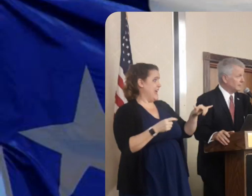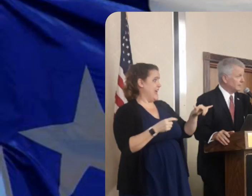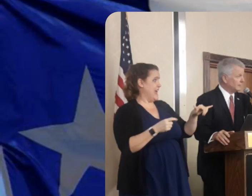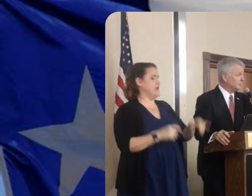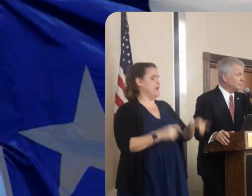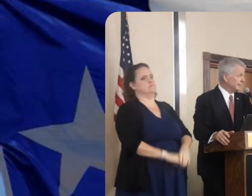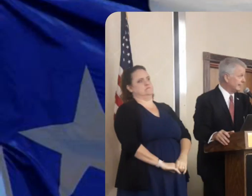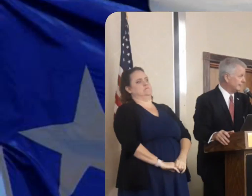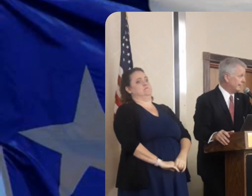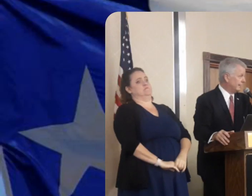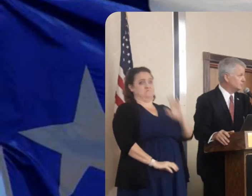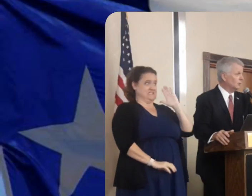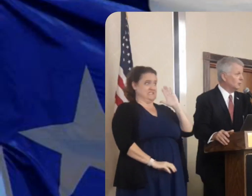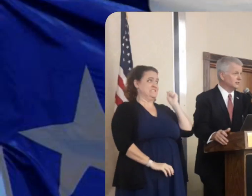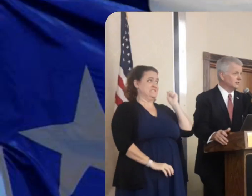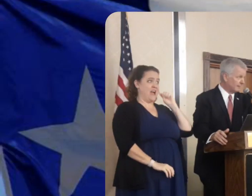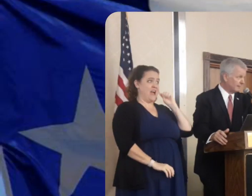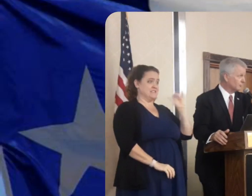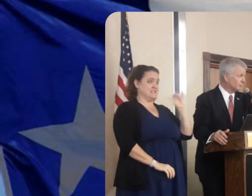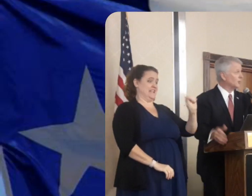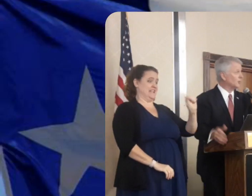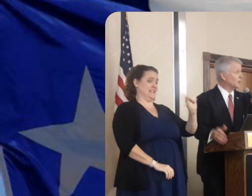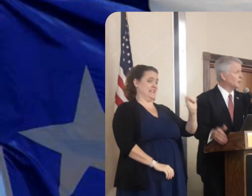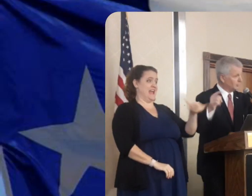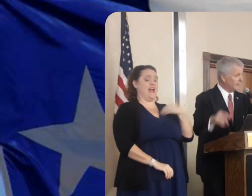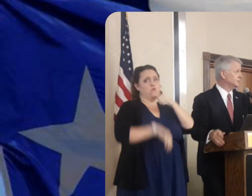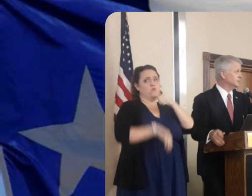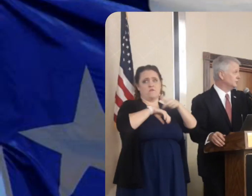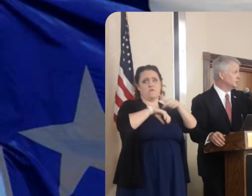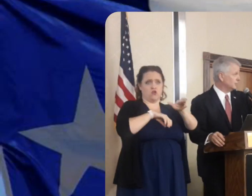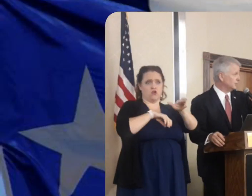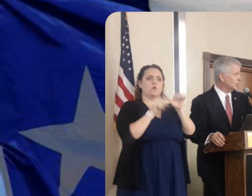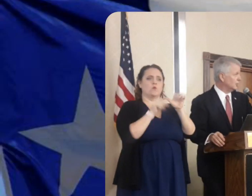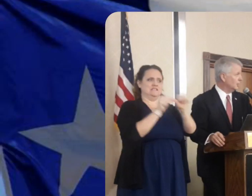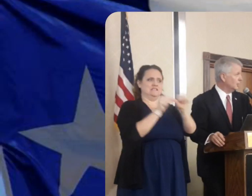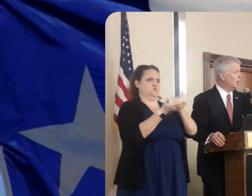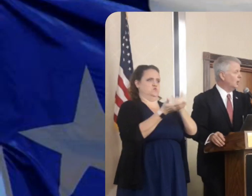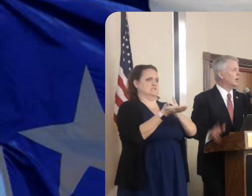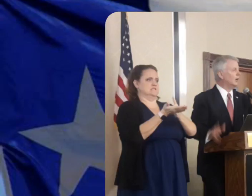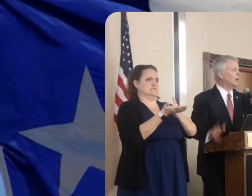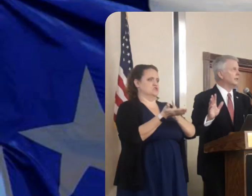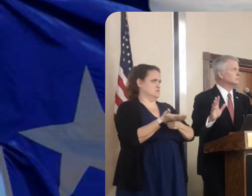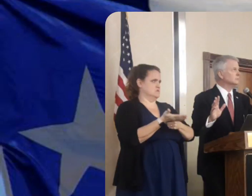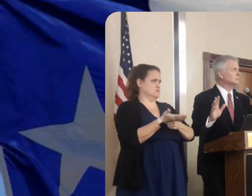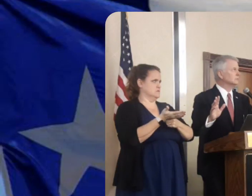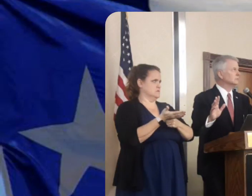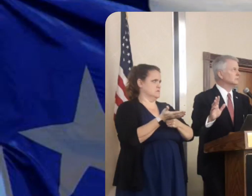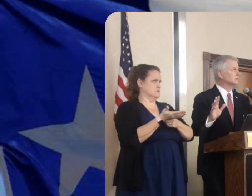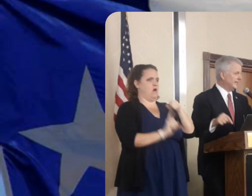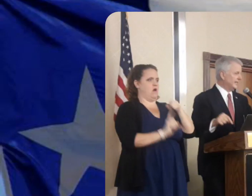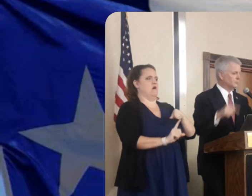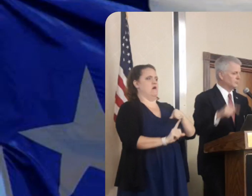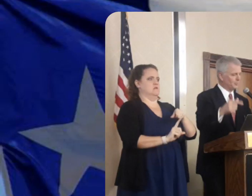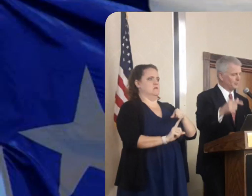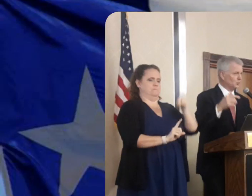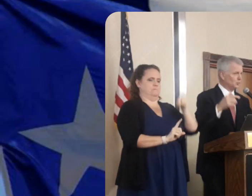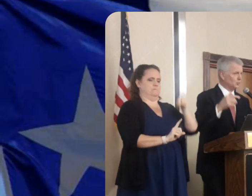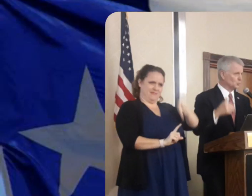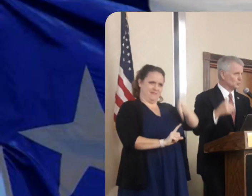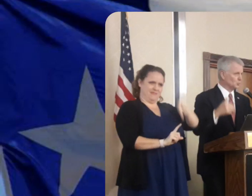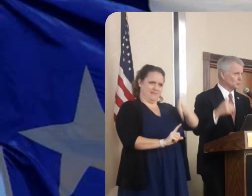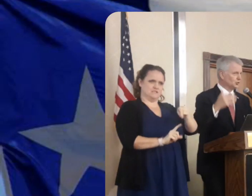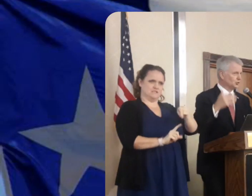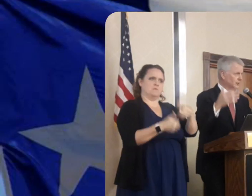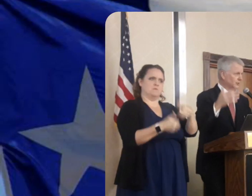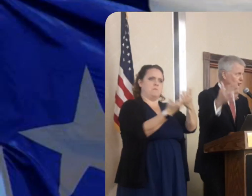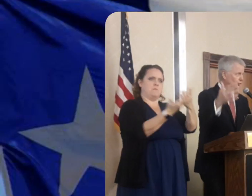nay said that. So it is not being referred. We will now continue discussion on this proposed rule change that you